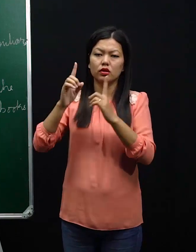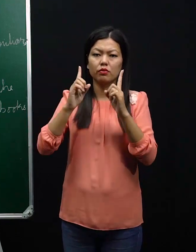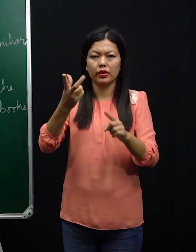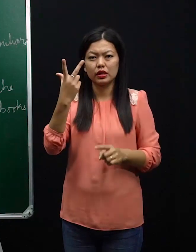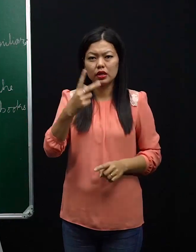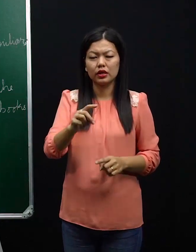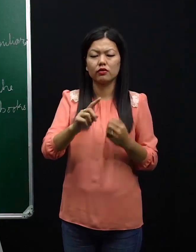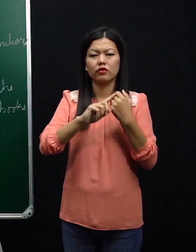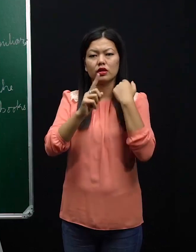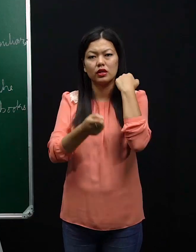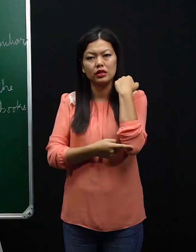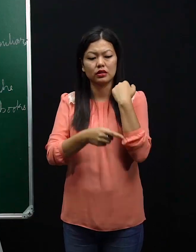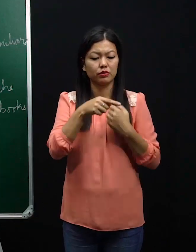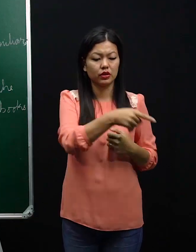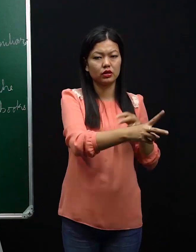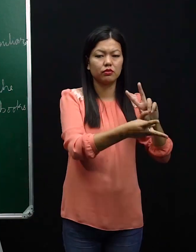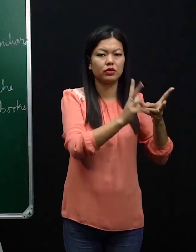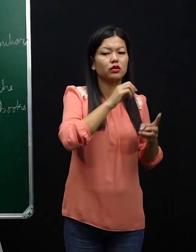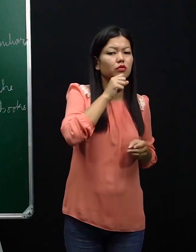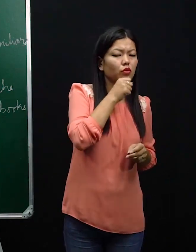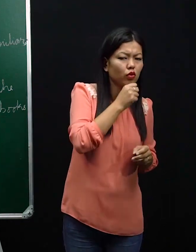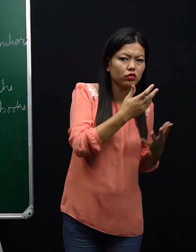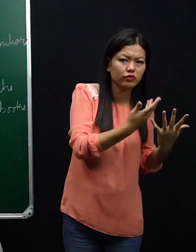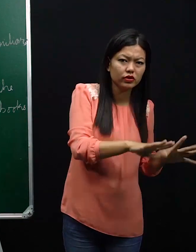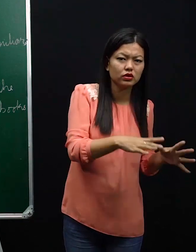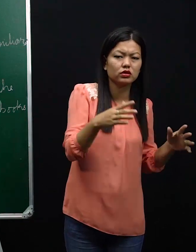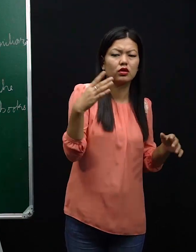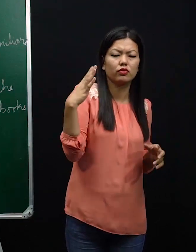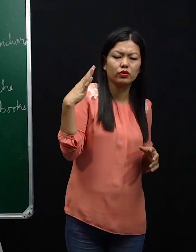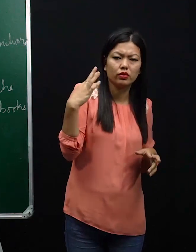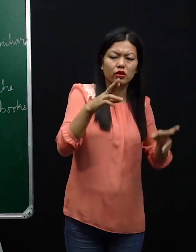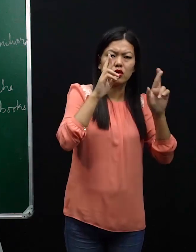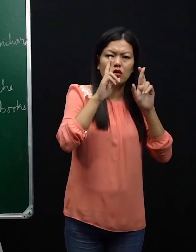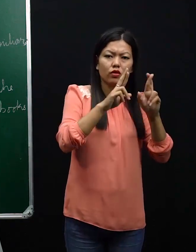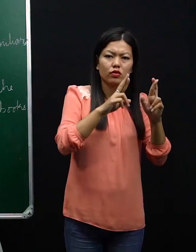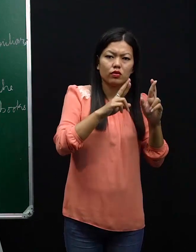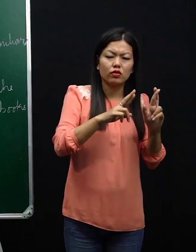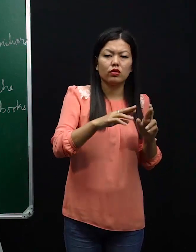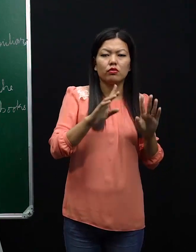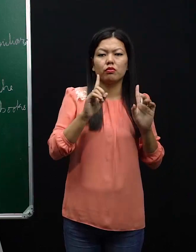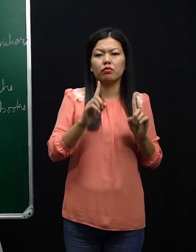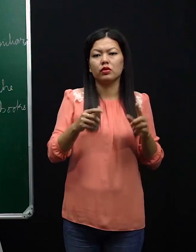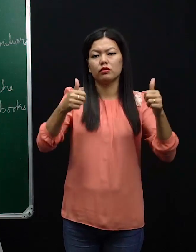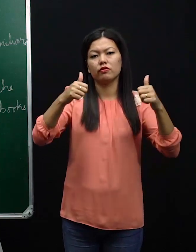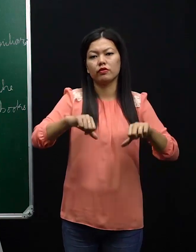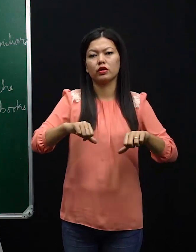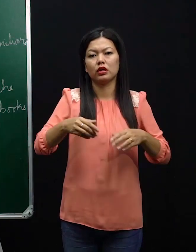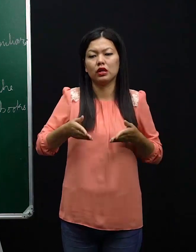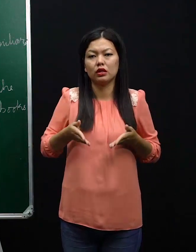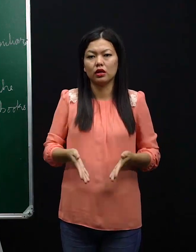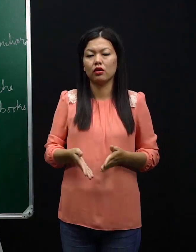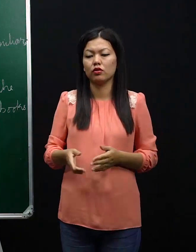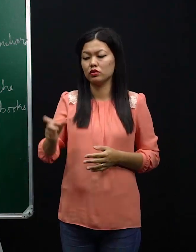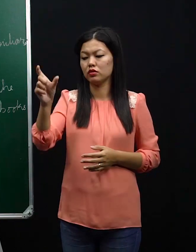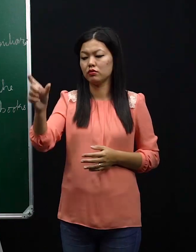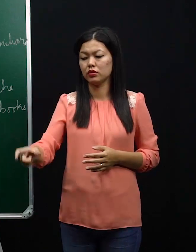what was the reason that was making him sad. And so he said, "I expected the writer of this poetry to be in